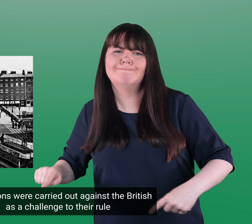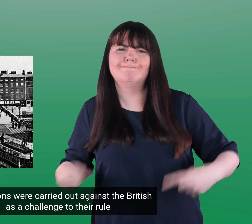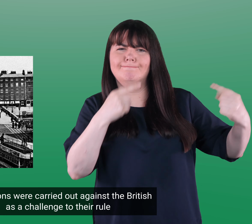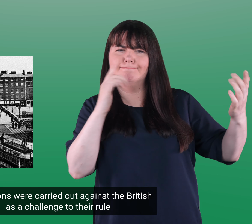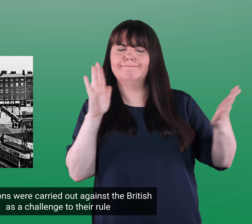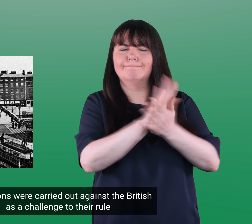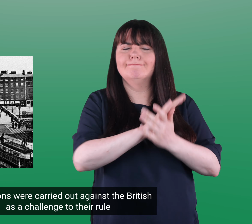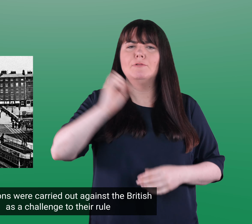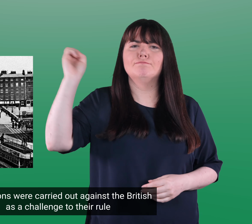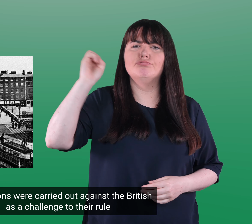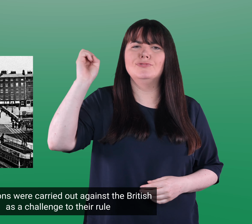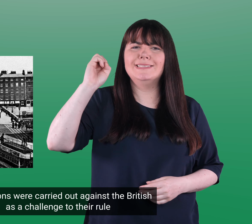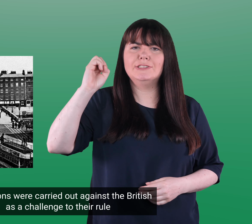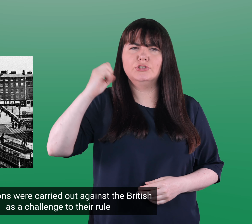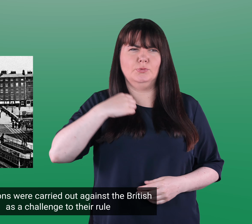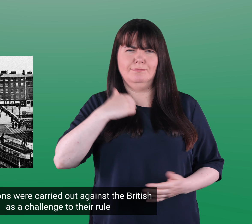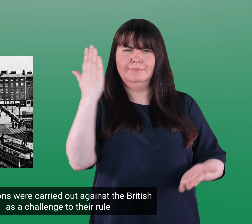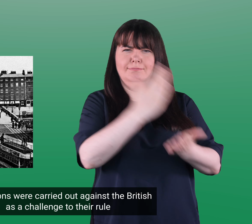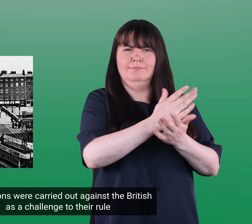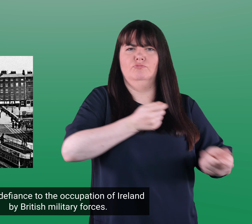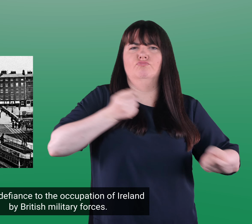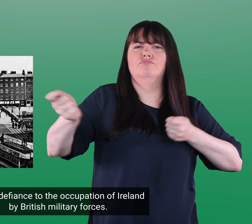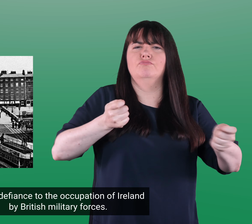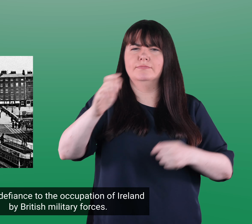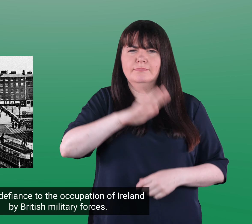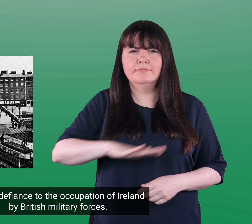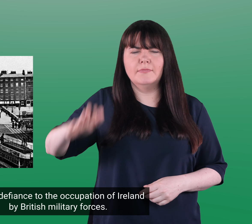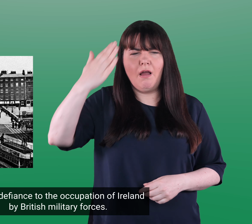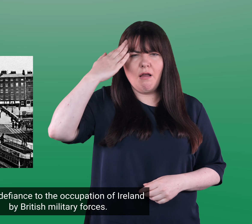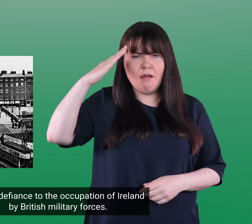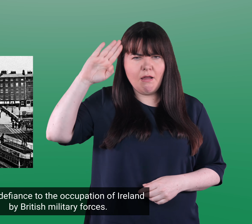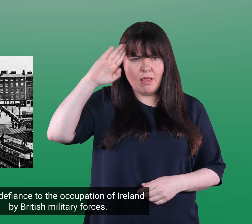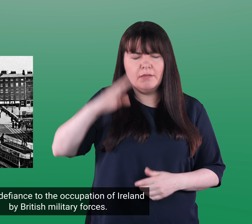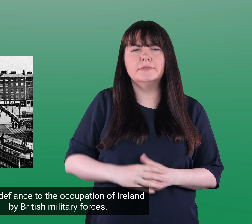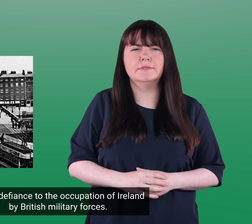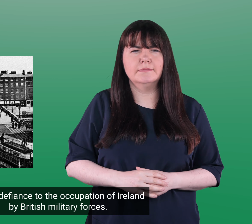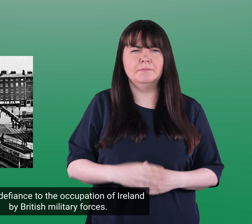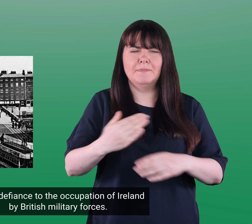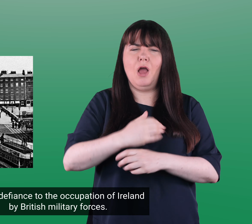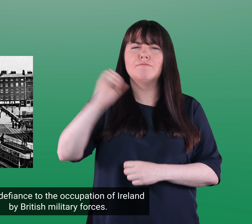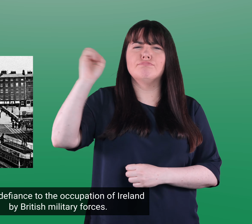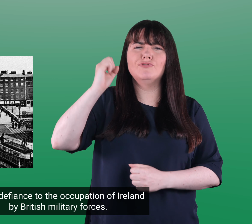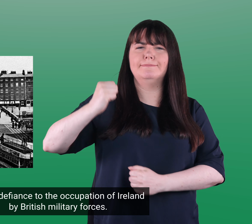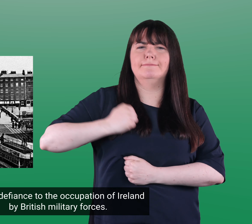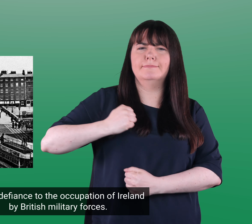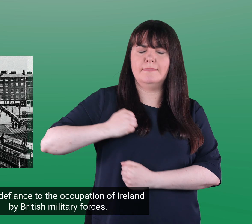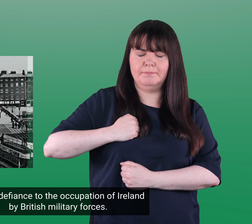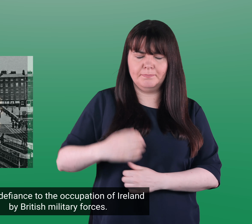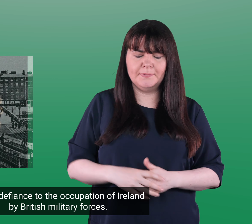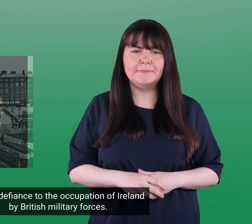British as a challenge to their rule and in defiance to the occupation of Ireland by British military